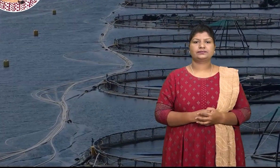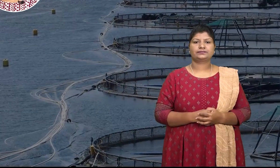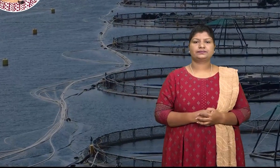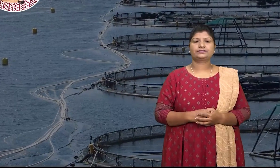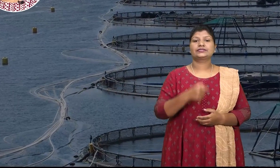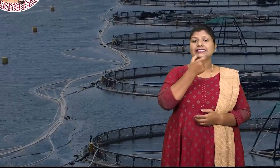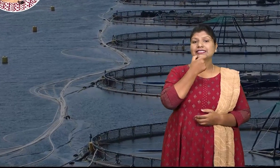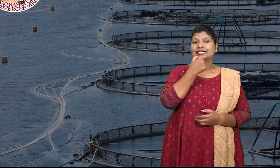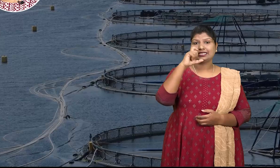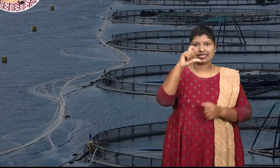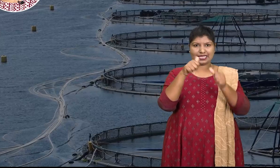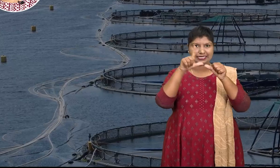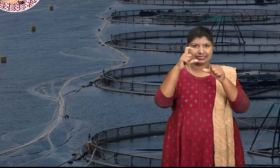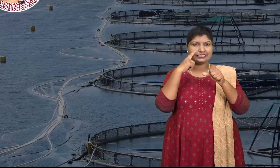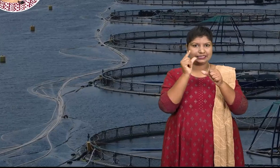calcium,